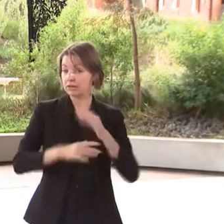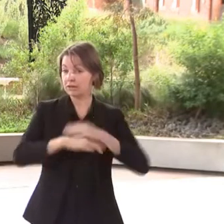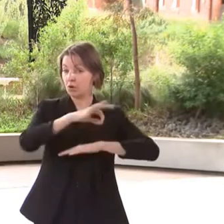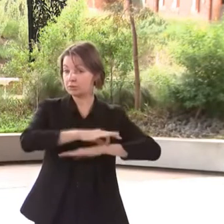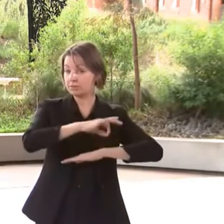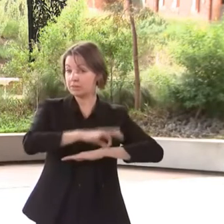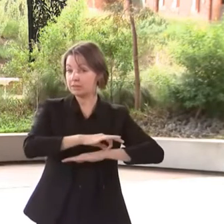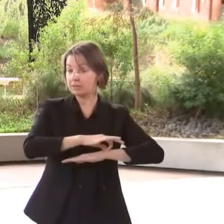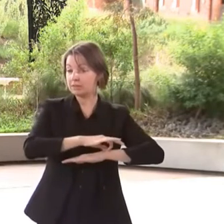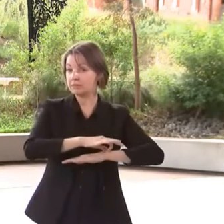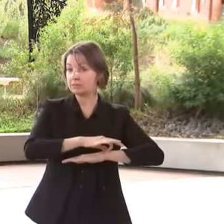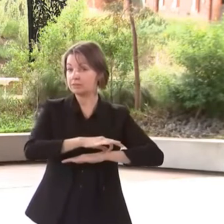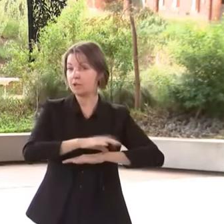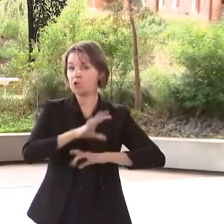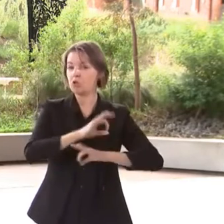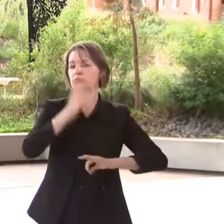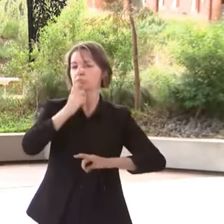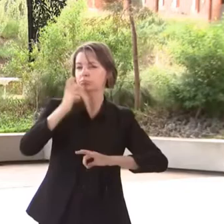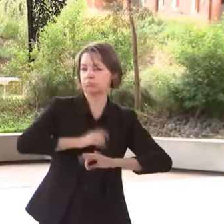Susan.